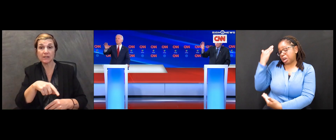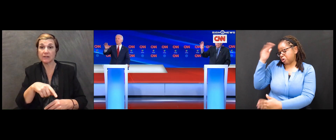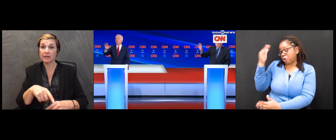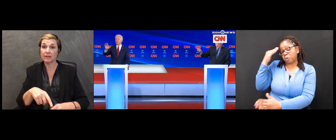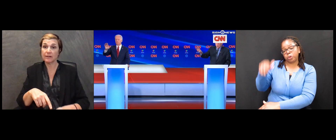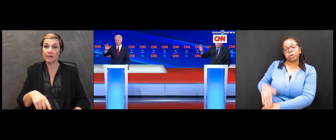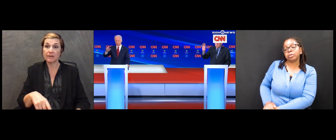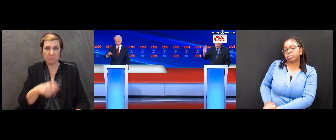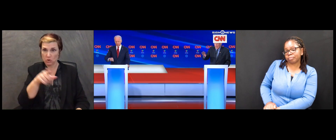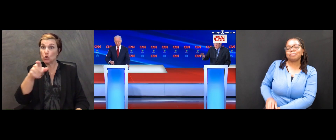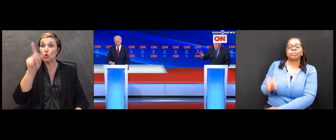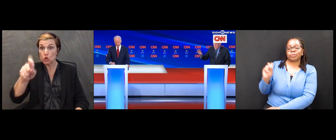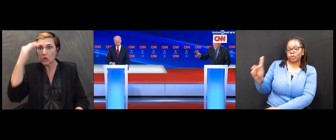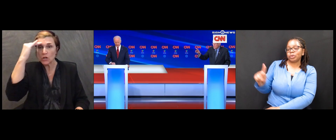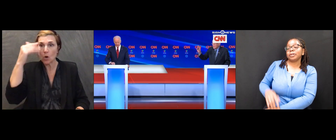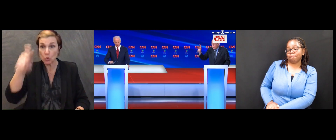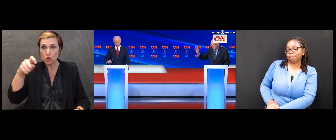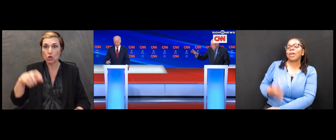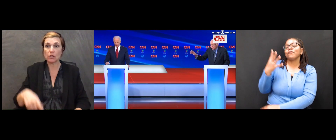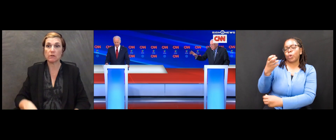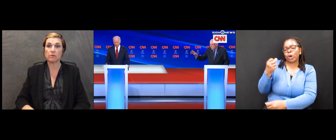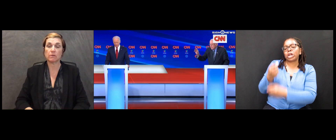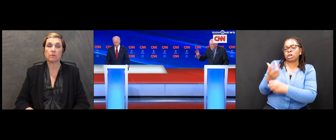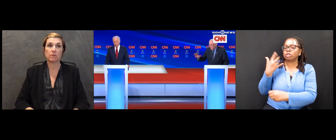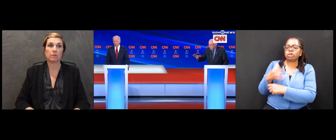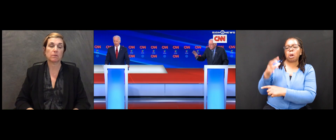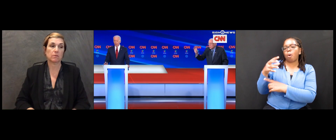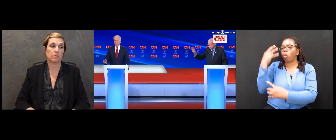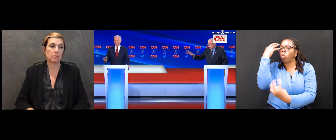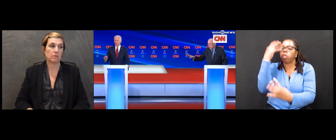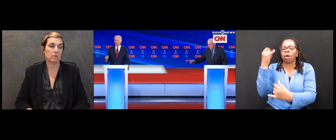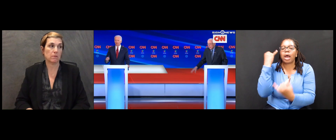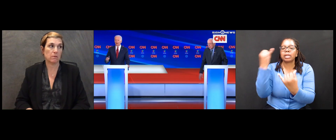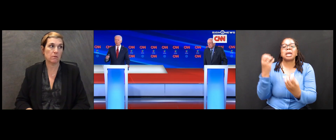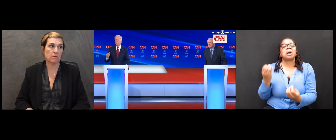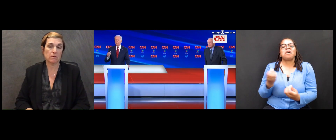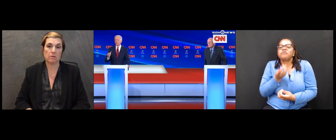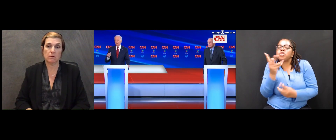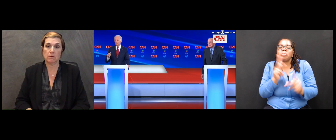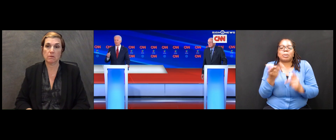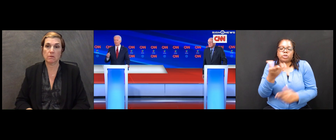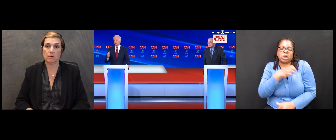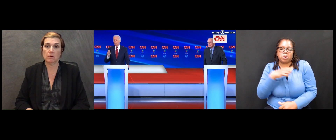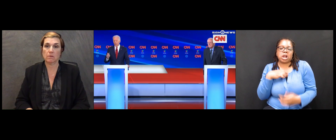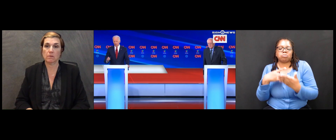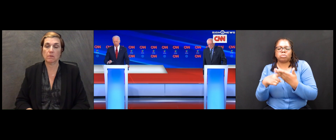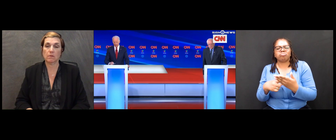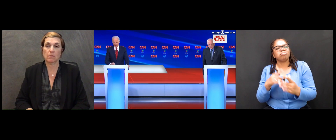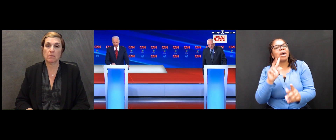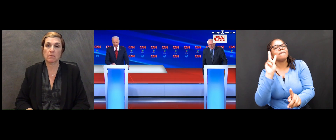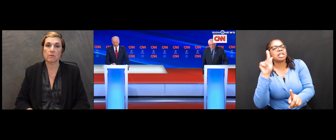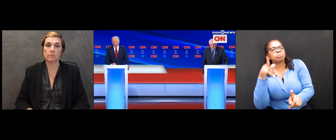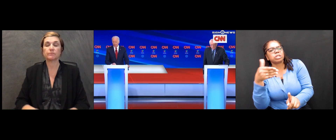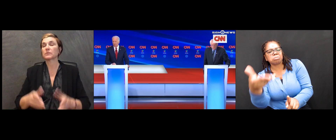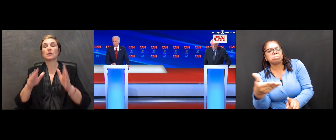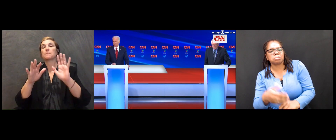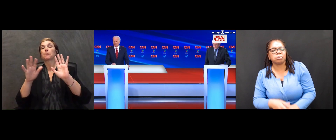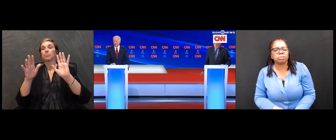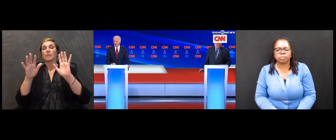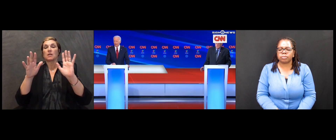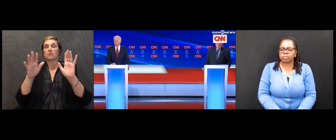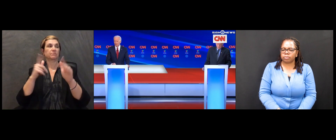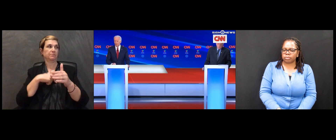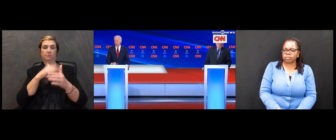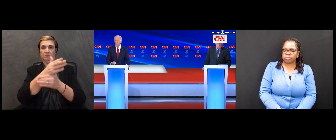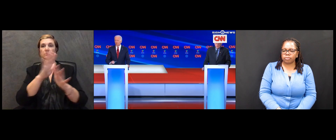right. 4 years ago, it was a radical idea. Very few people in Congress were talking about it. Go ahead, Vice President. Well, here, look. Let's get something straight